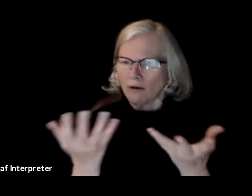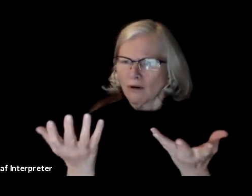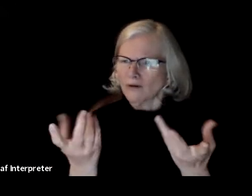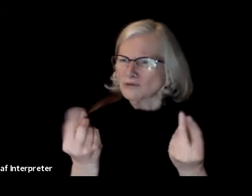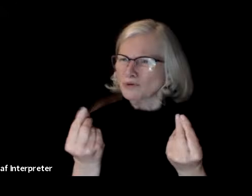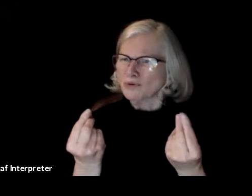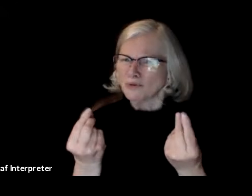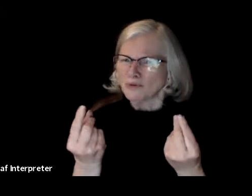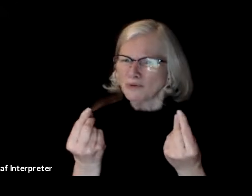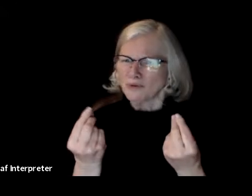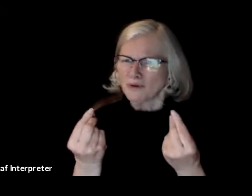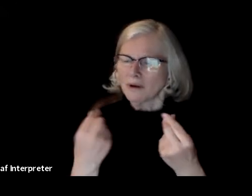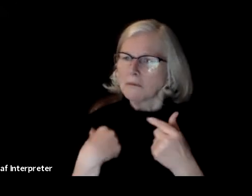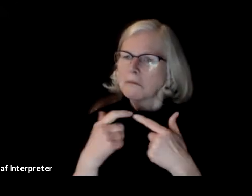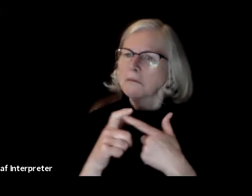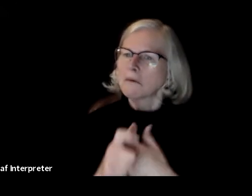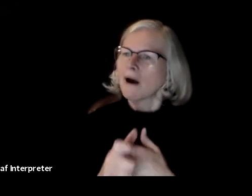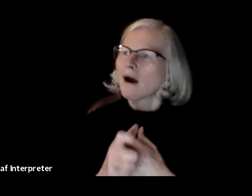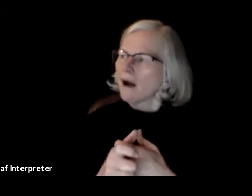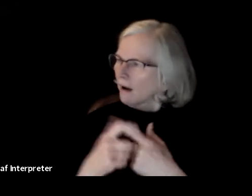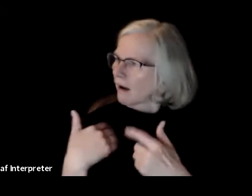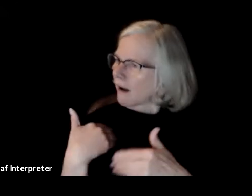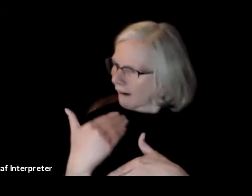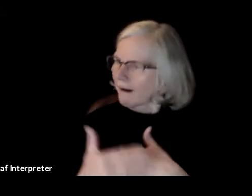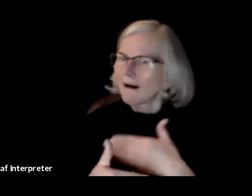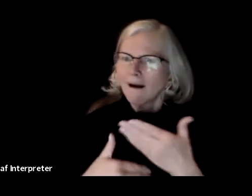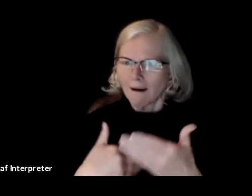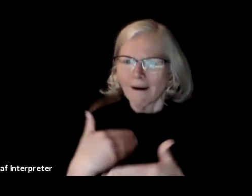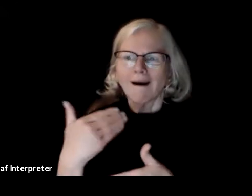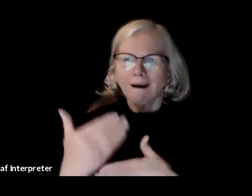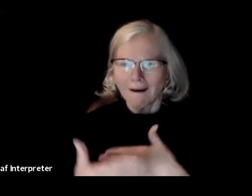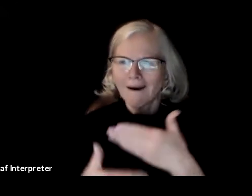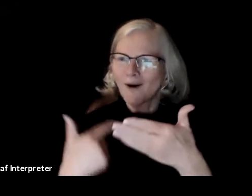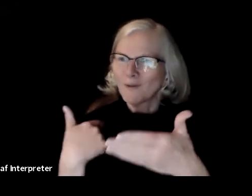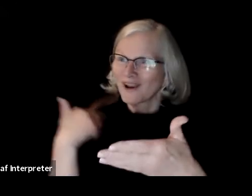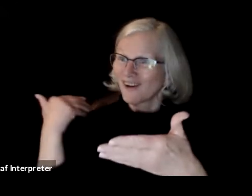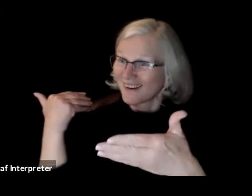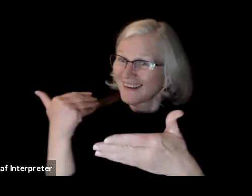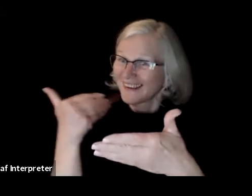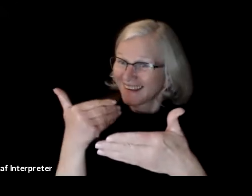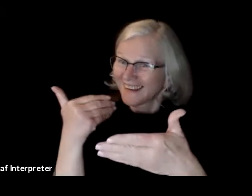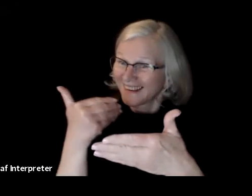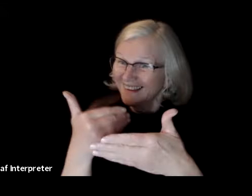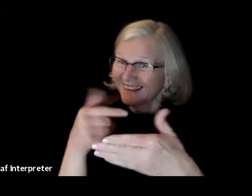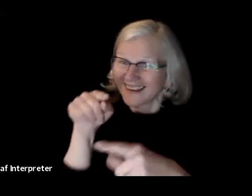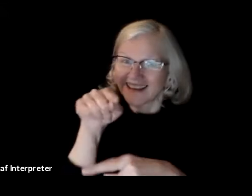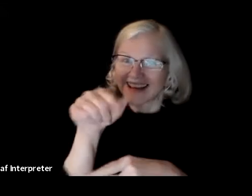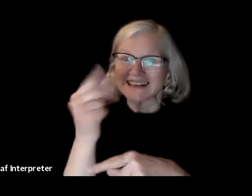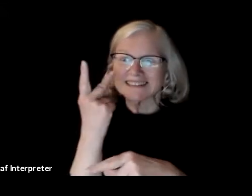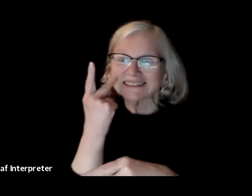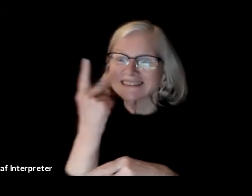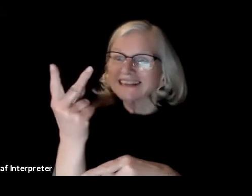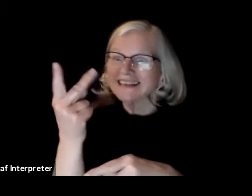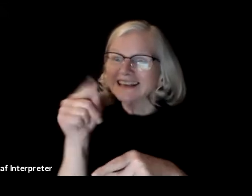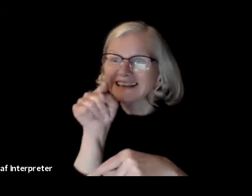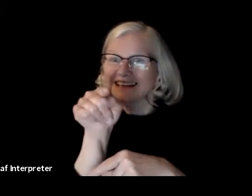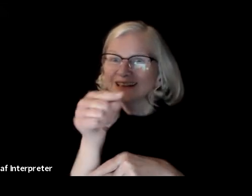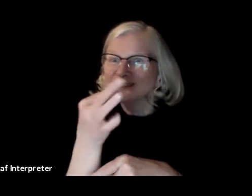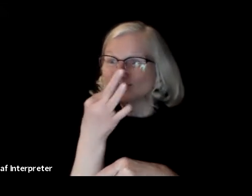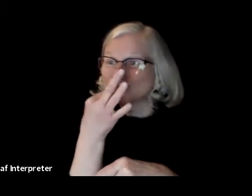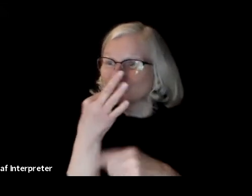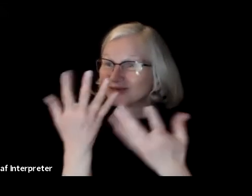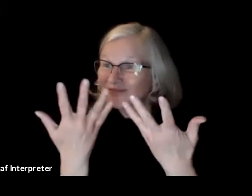hear the roar of the crowd and the cowbells playing and the individuals holding signs of enthusiasm and hope. Vaccination to prevent